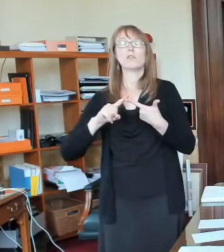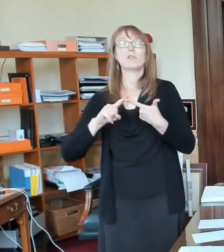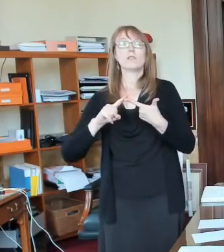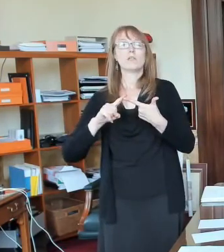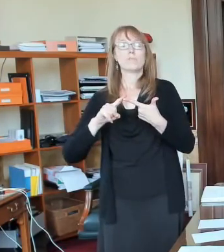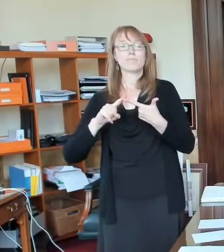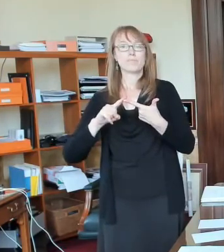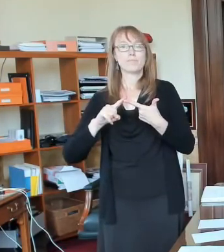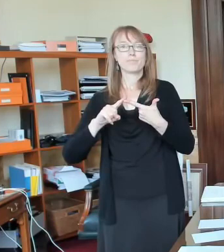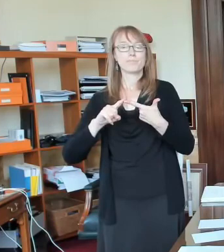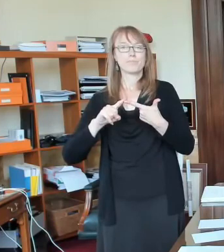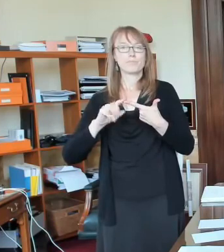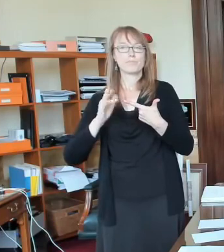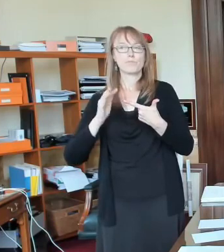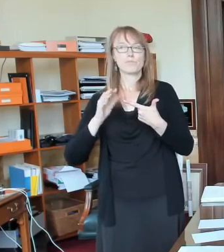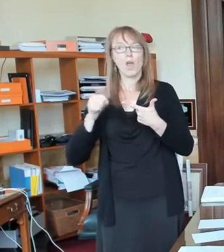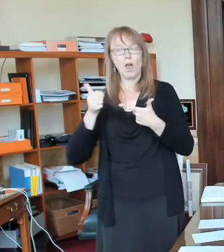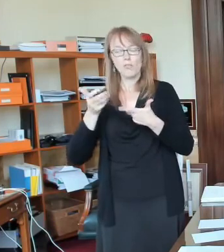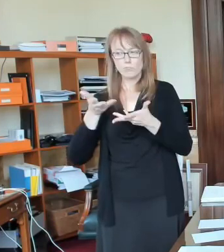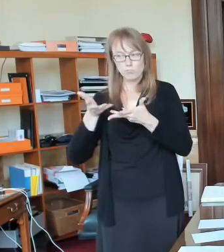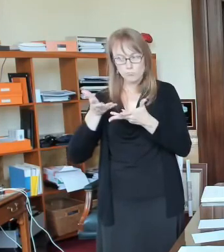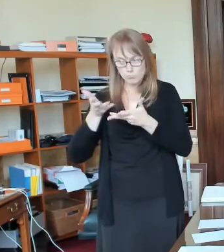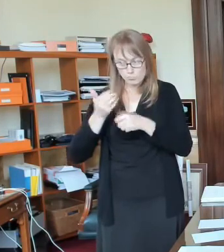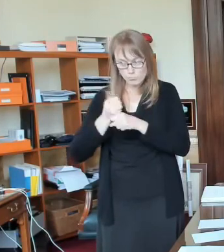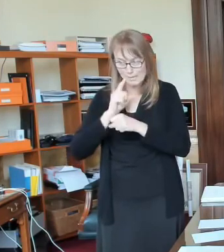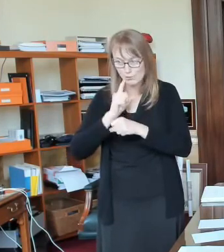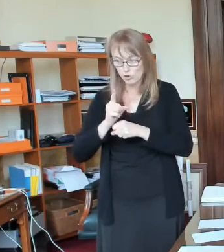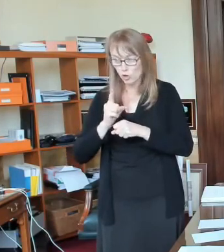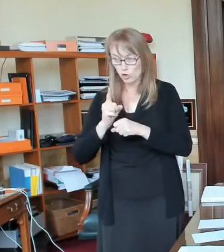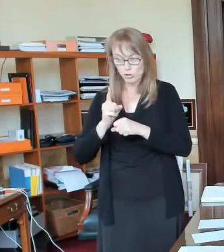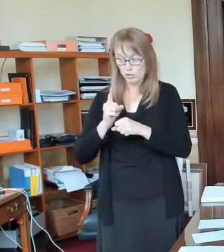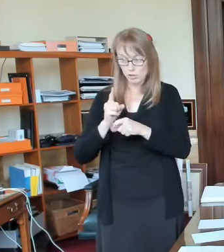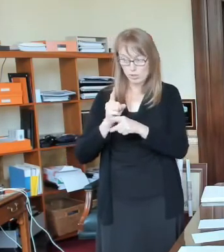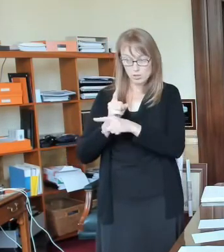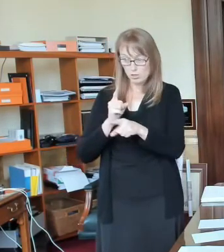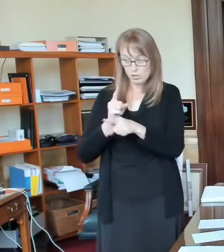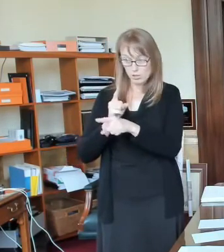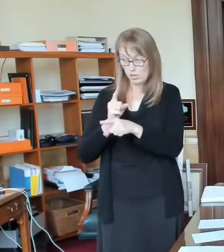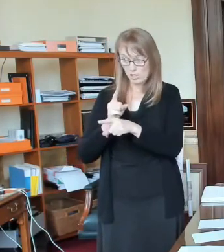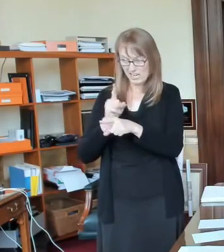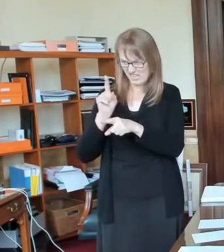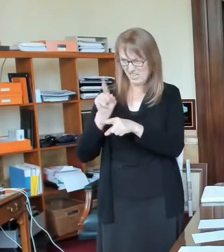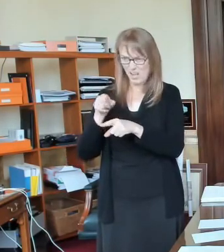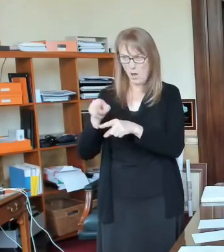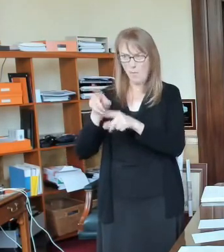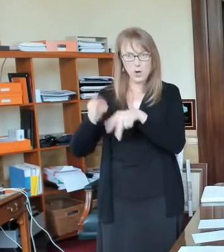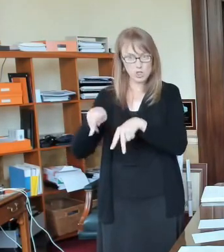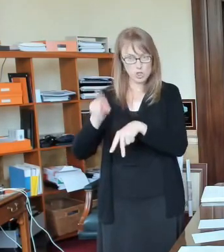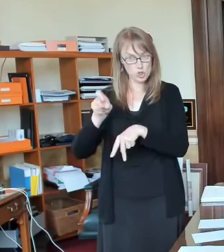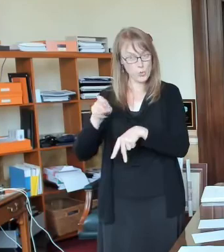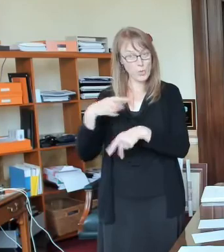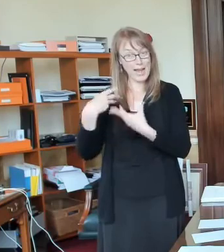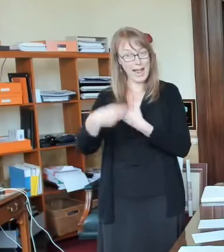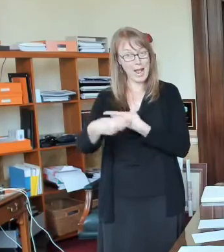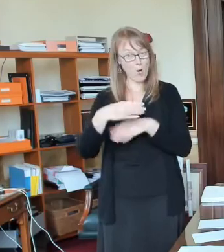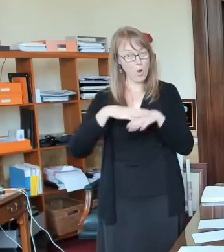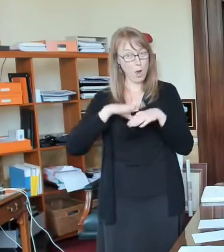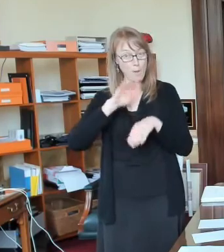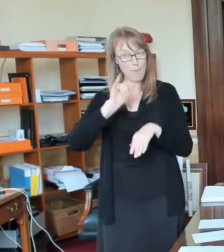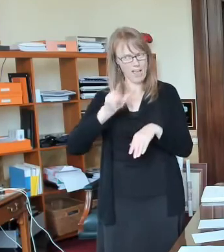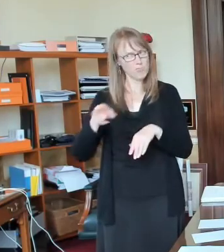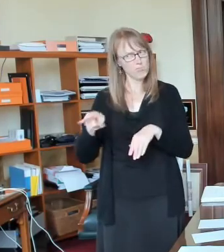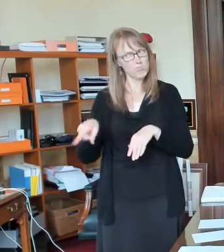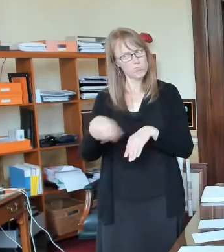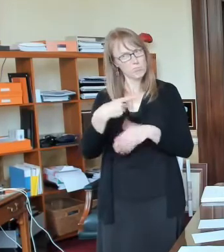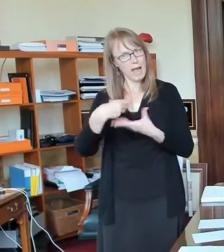of improvements in terms of making sure that no one is there that needs to be out on bail. The people that go to jail,